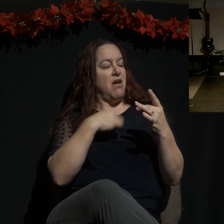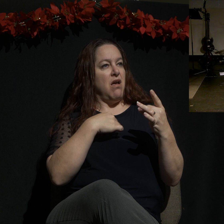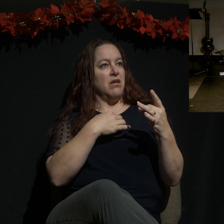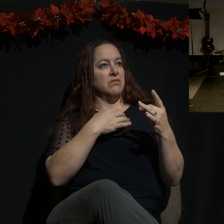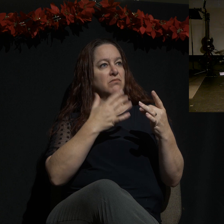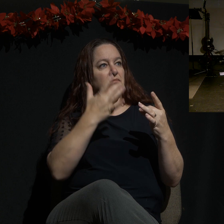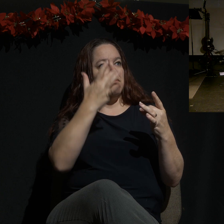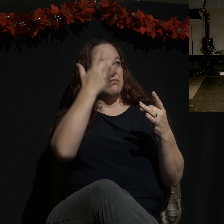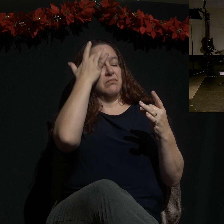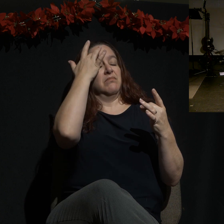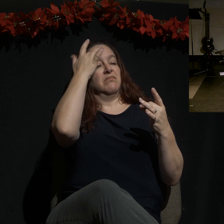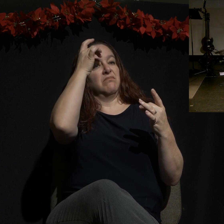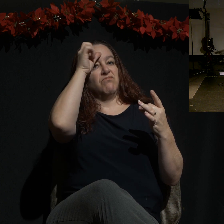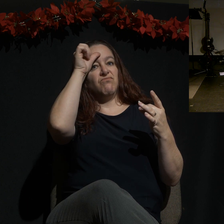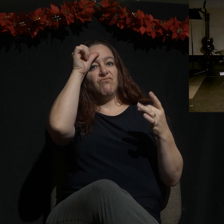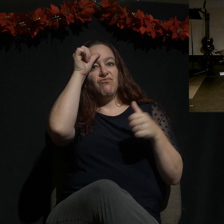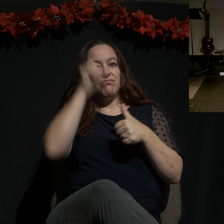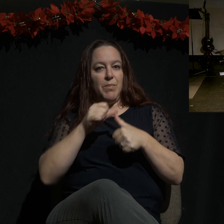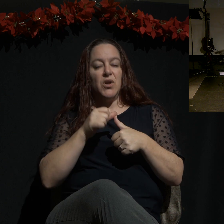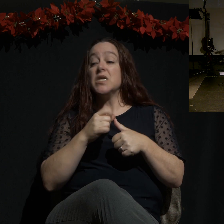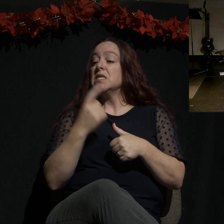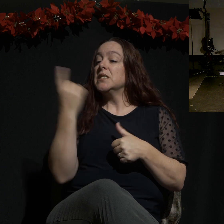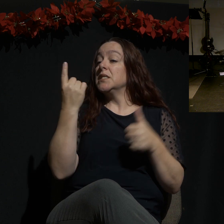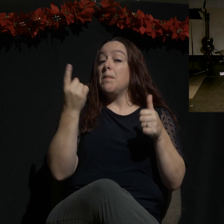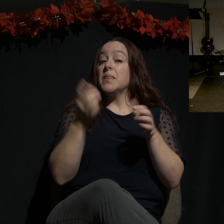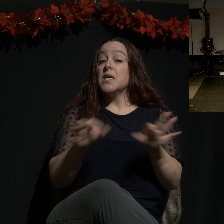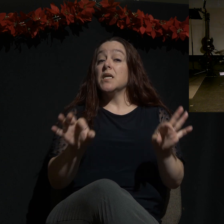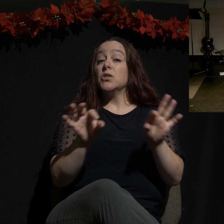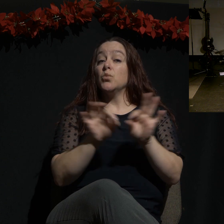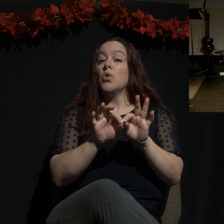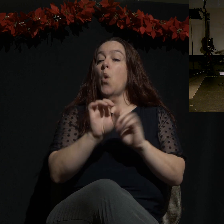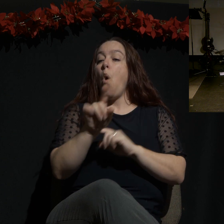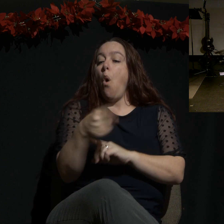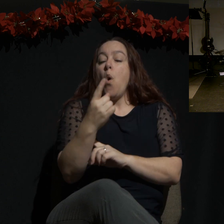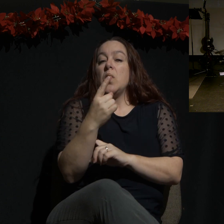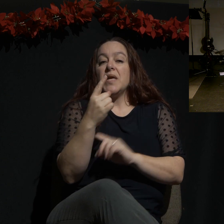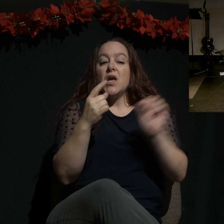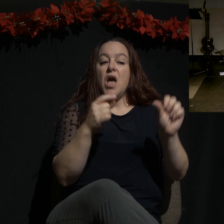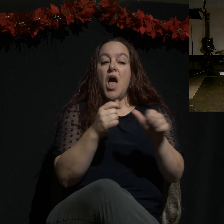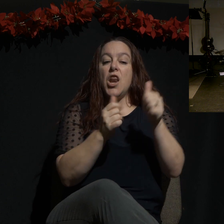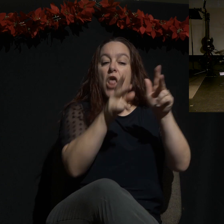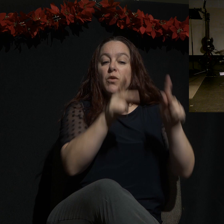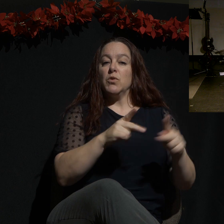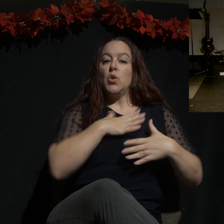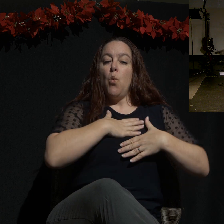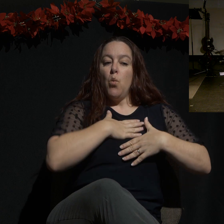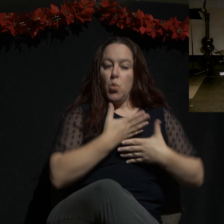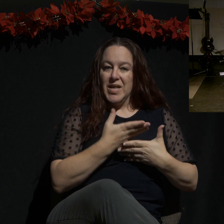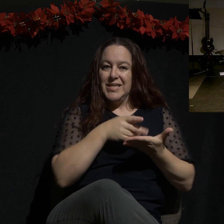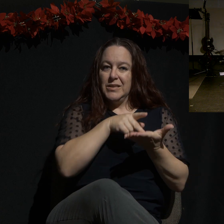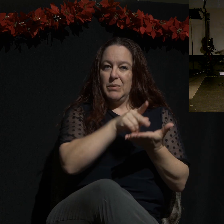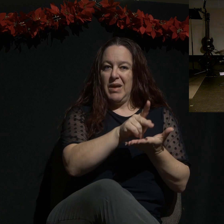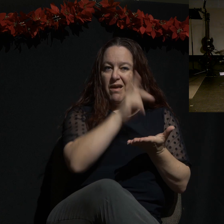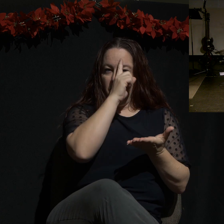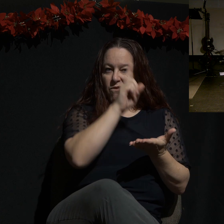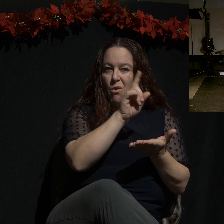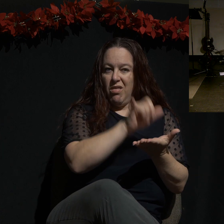all these years. He said, "Something is worth only what somebody is willing to pay for it."